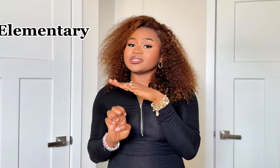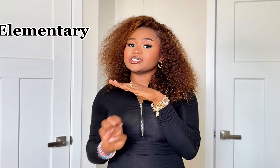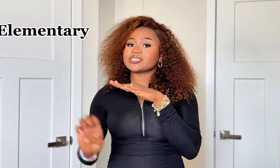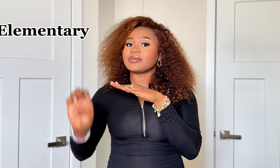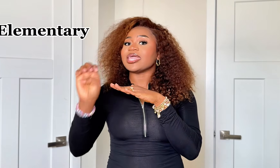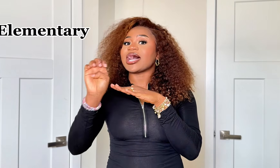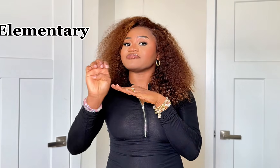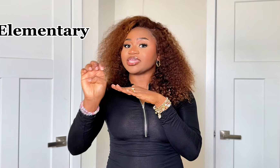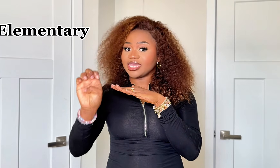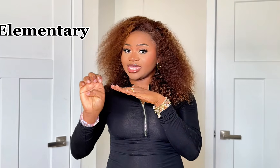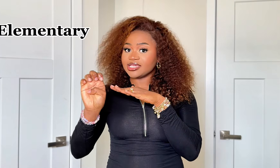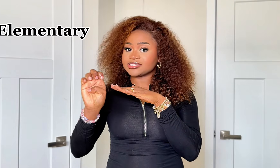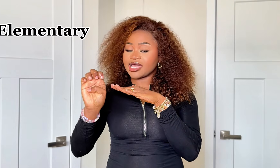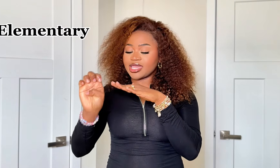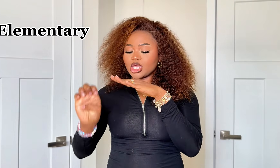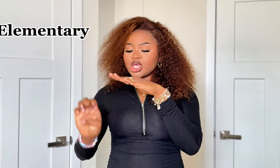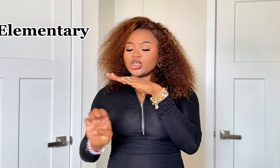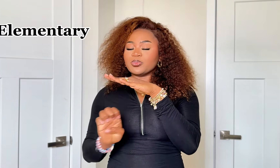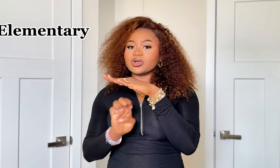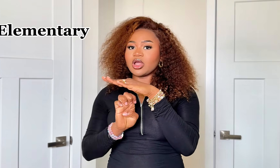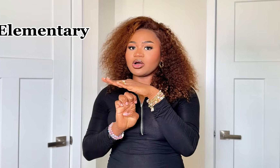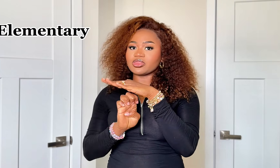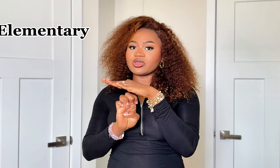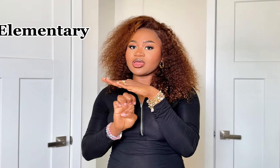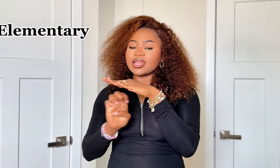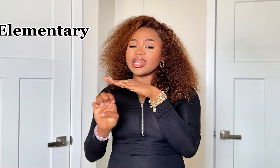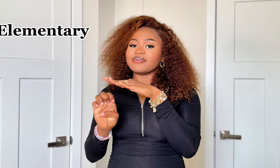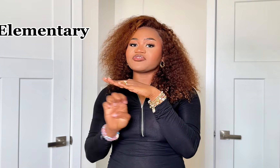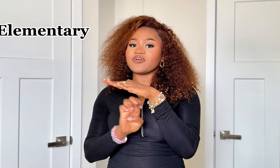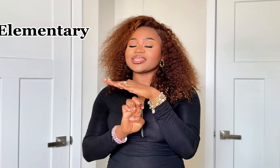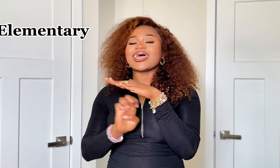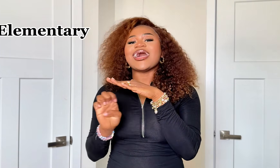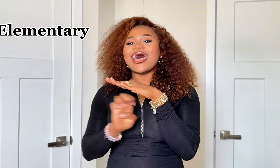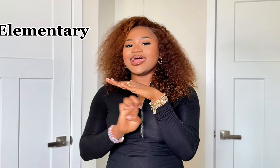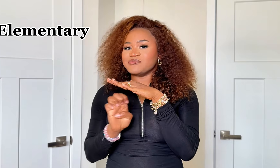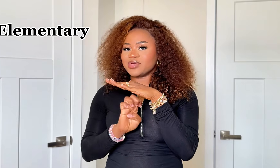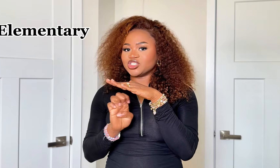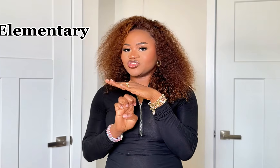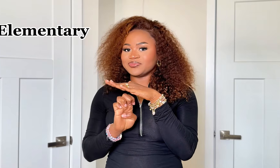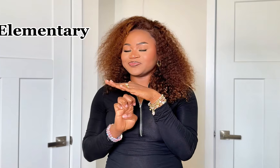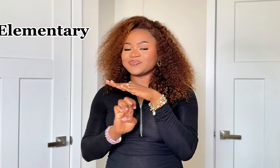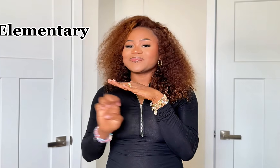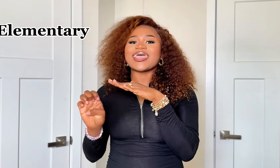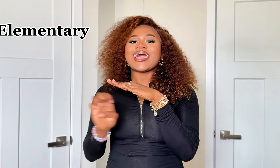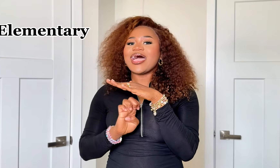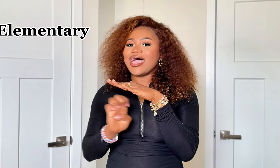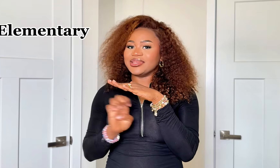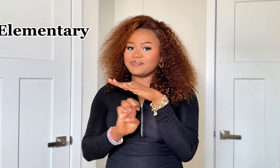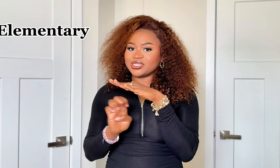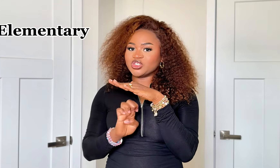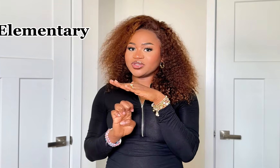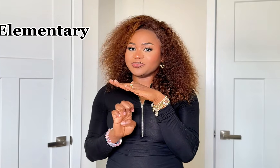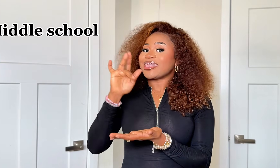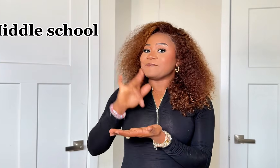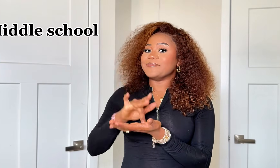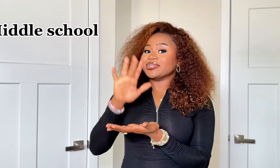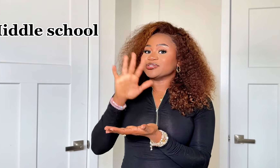this time you have the E sign. You put it on the left, right. Elementary. Elementary. Middle